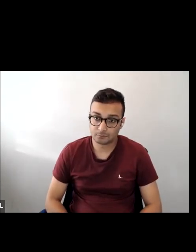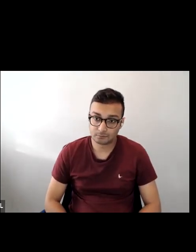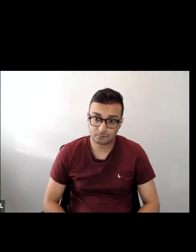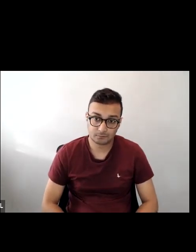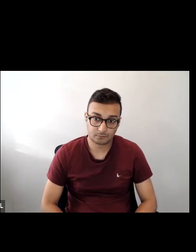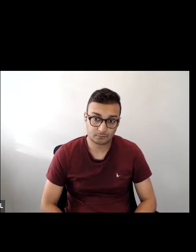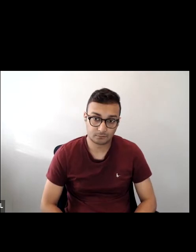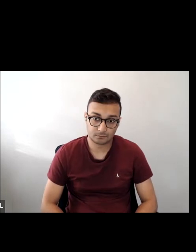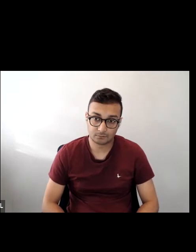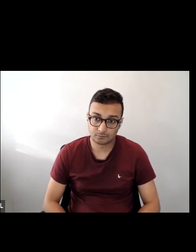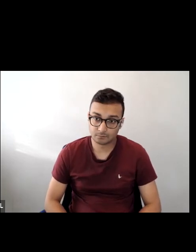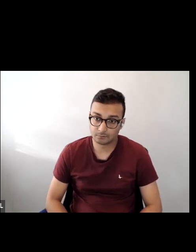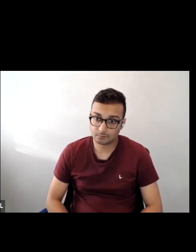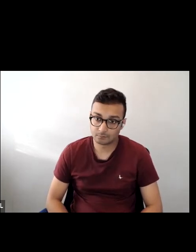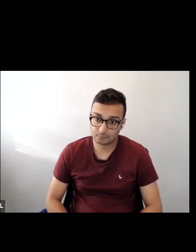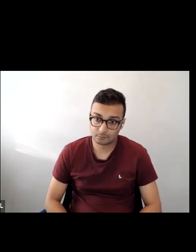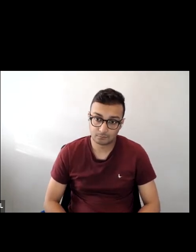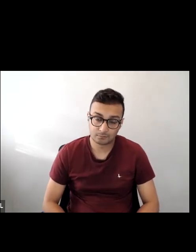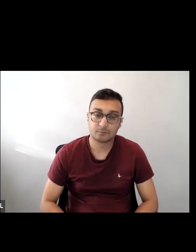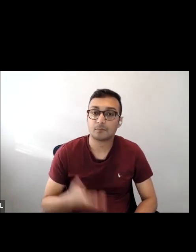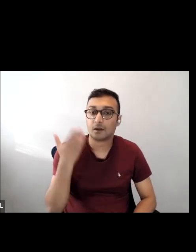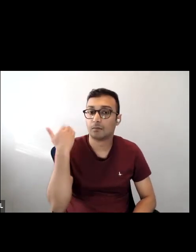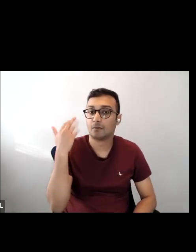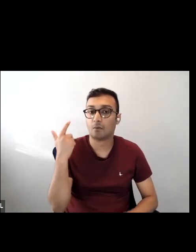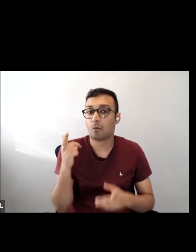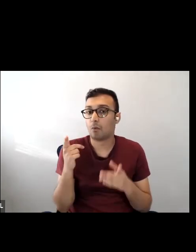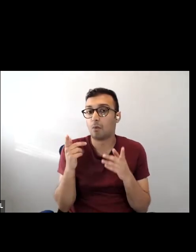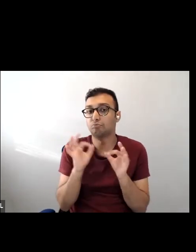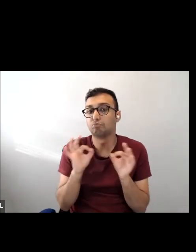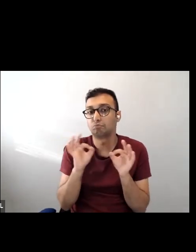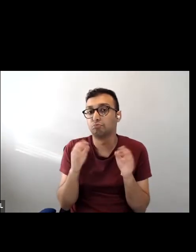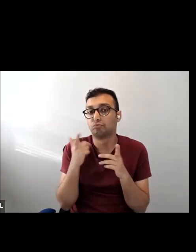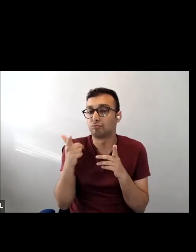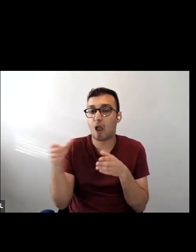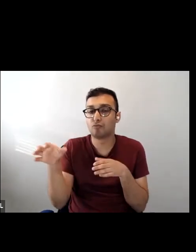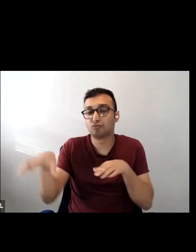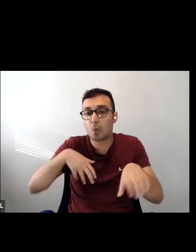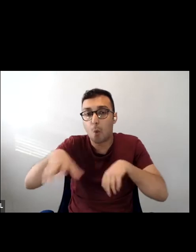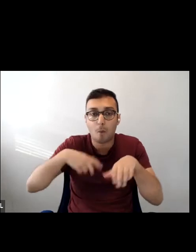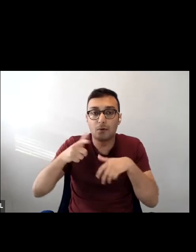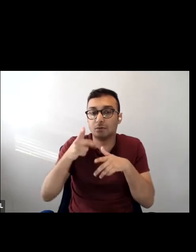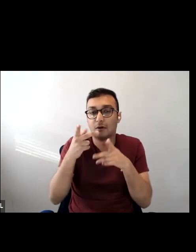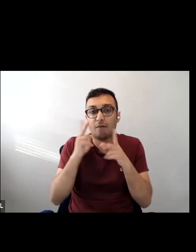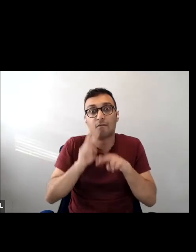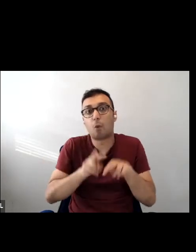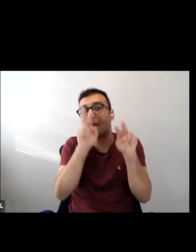procurement and forecasting system, especially with the support of ICRC,